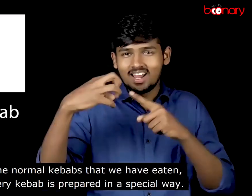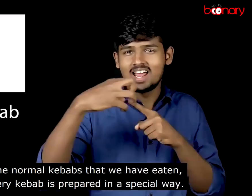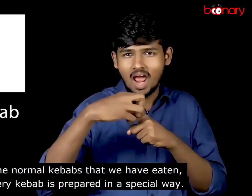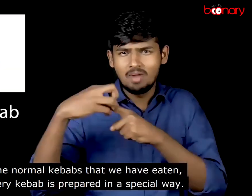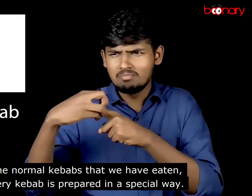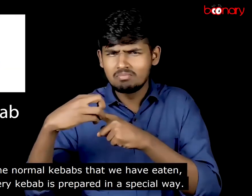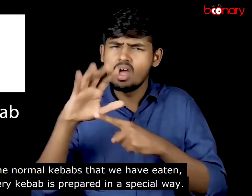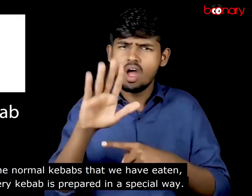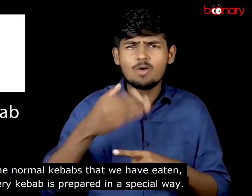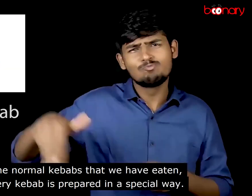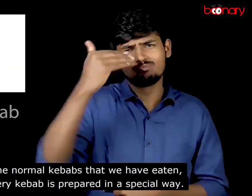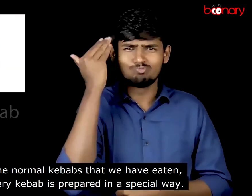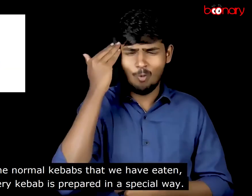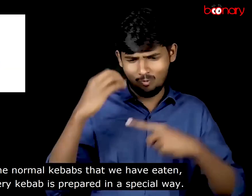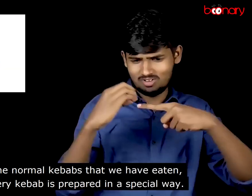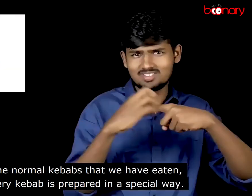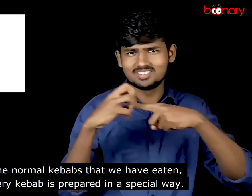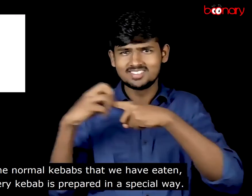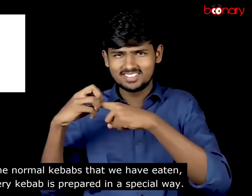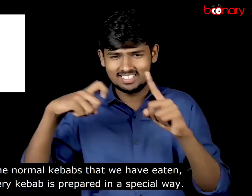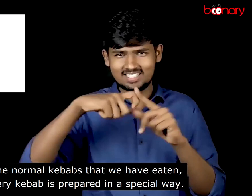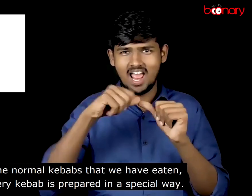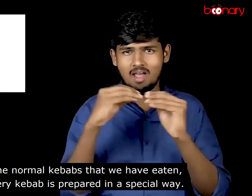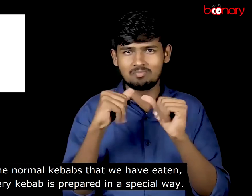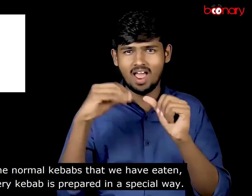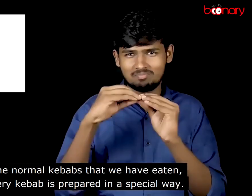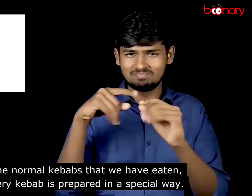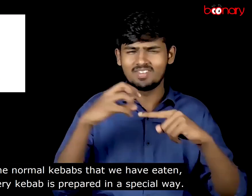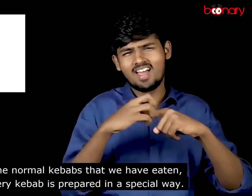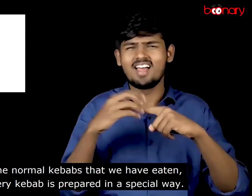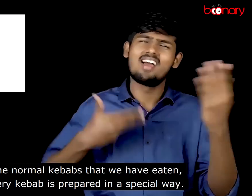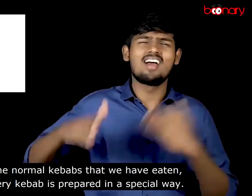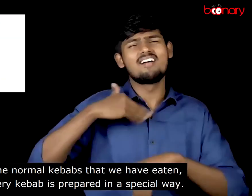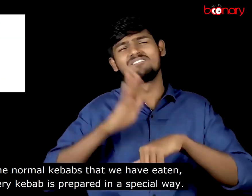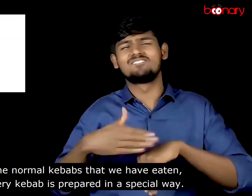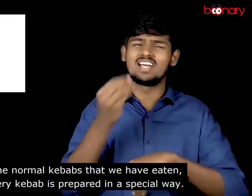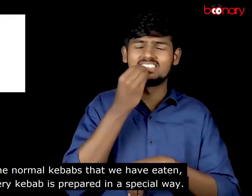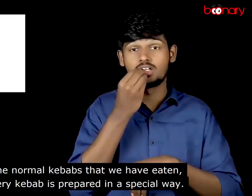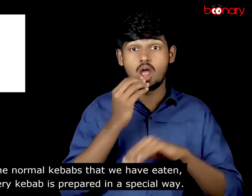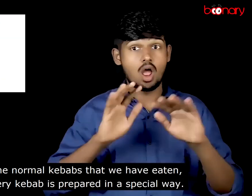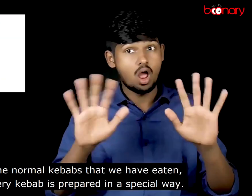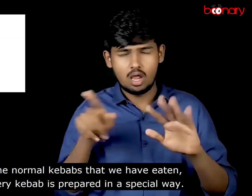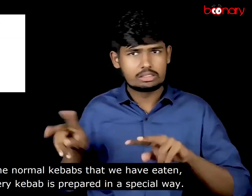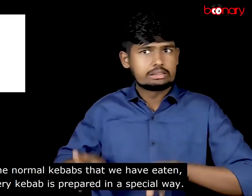Unlike the normal kebabs that we have eaten, the pottery kebab is prepared in a special